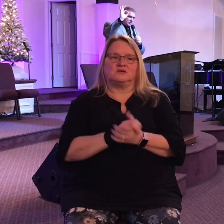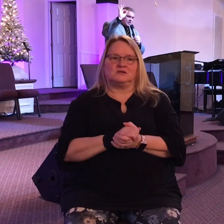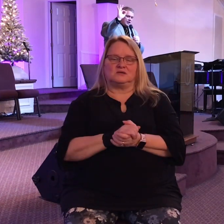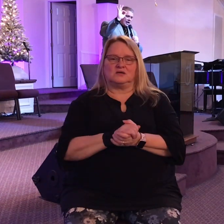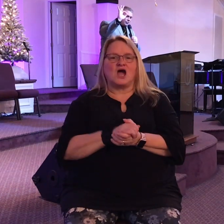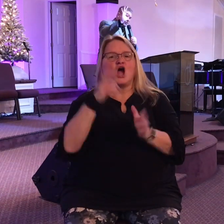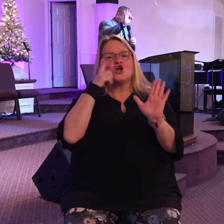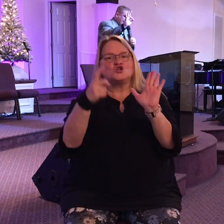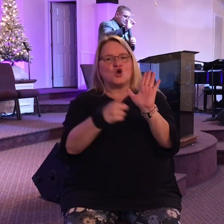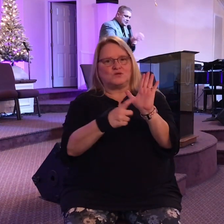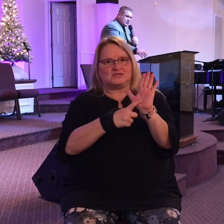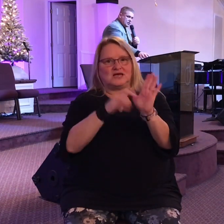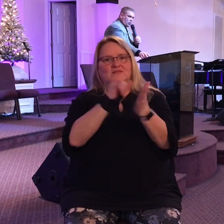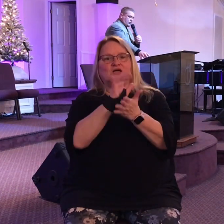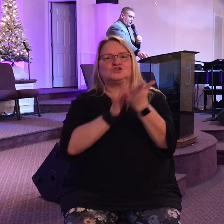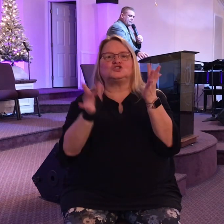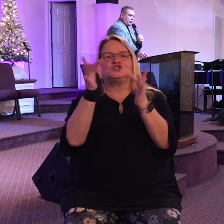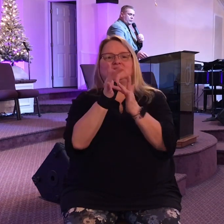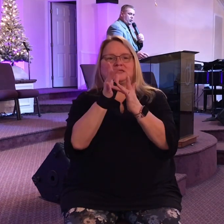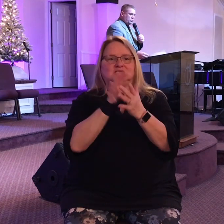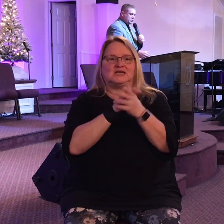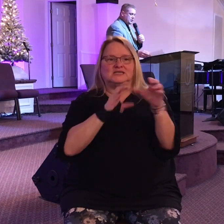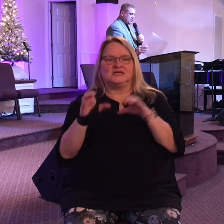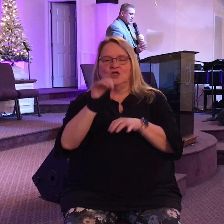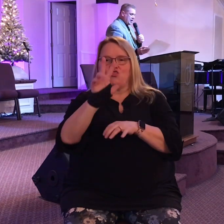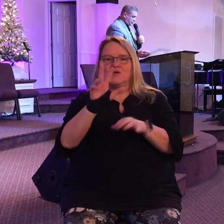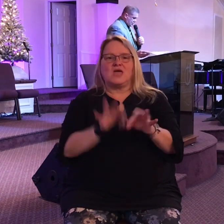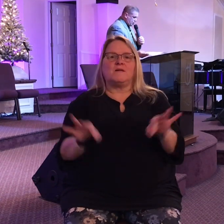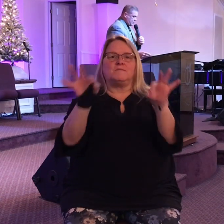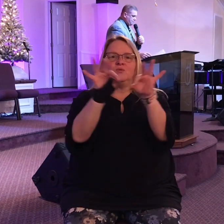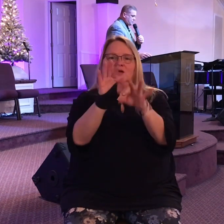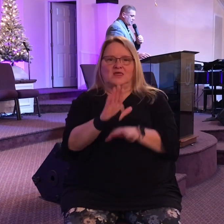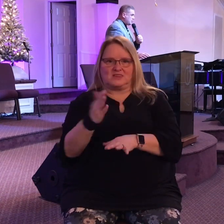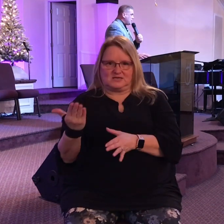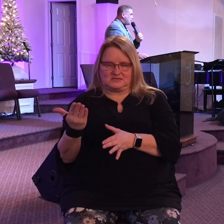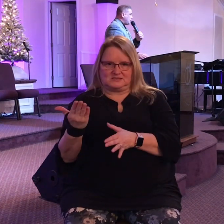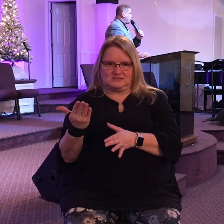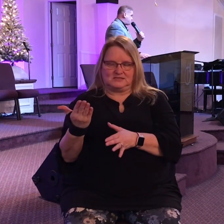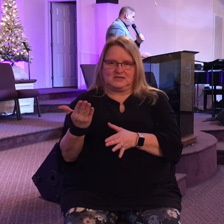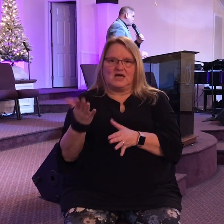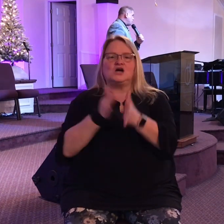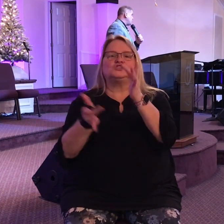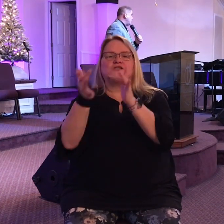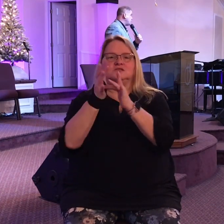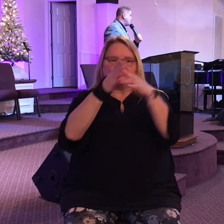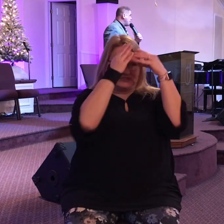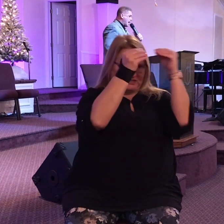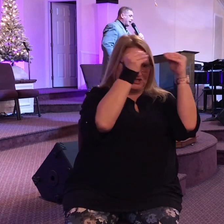passage, Jesus carried out three tasks, or three important roles. He was teaching, he was